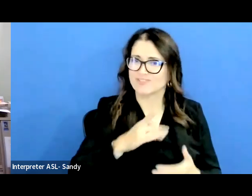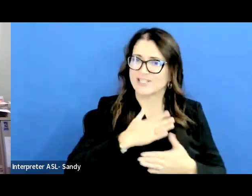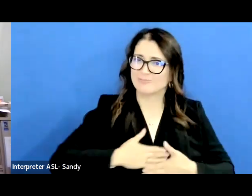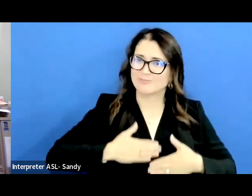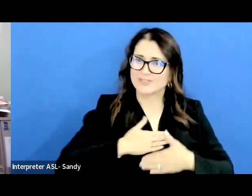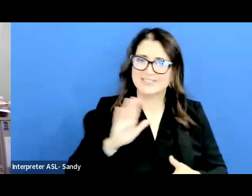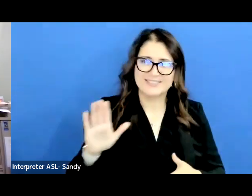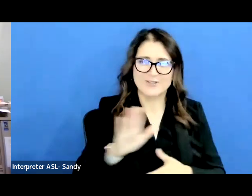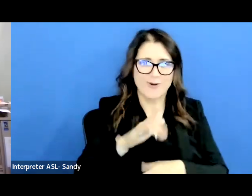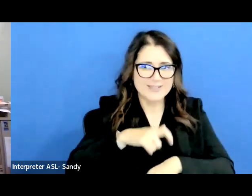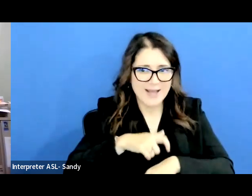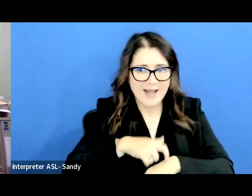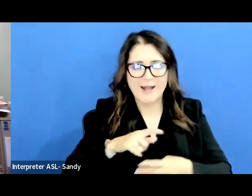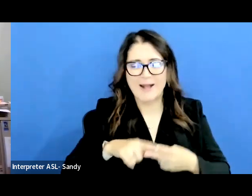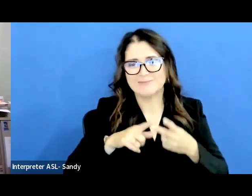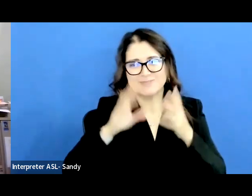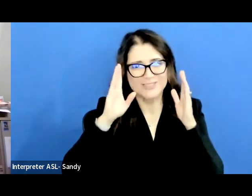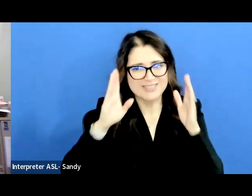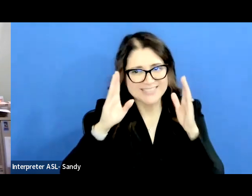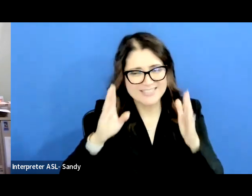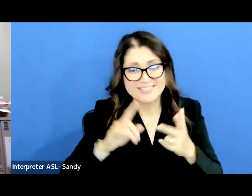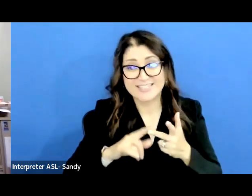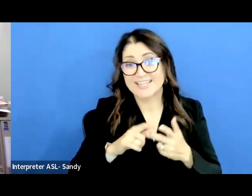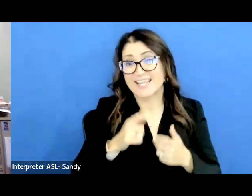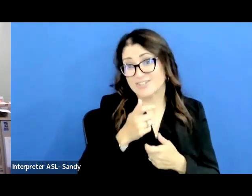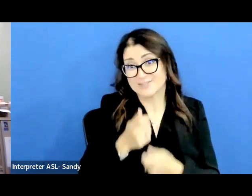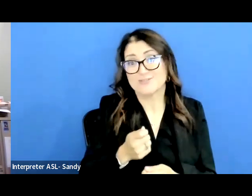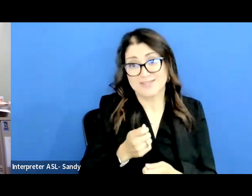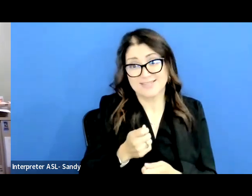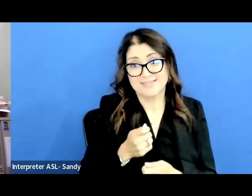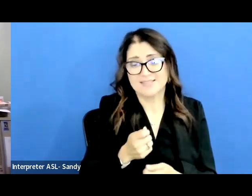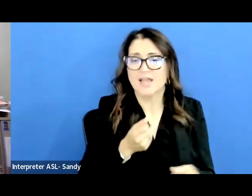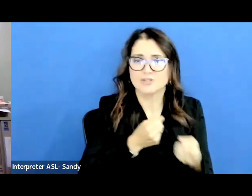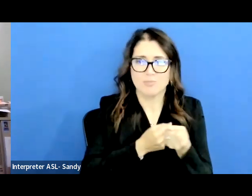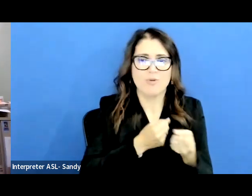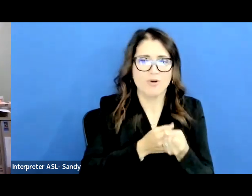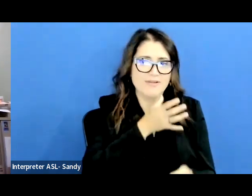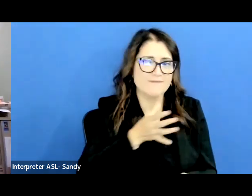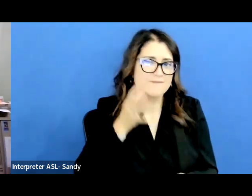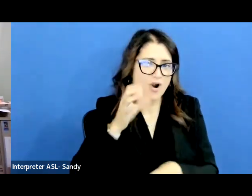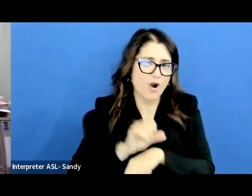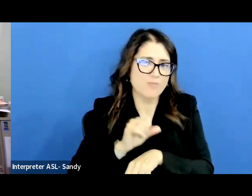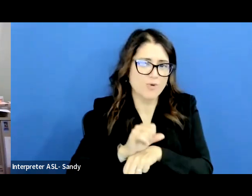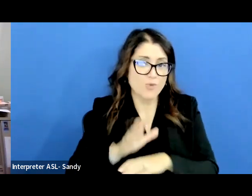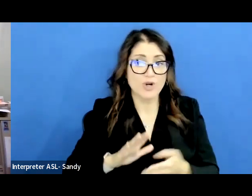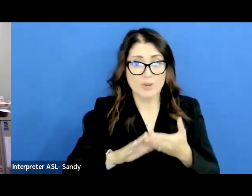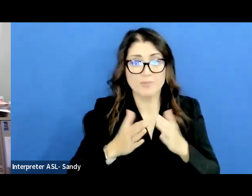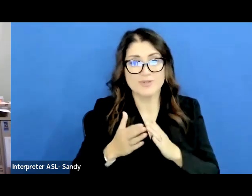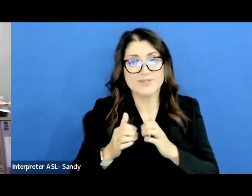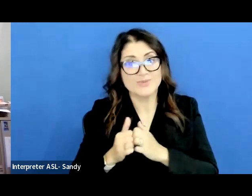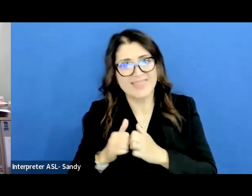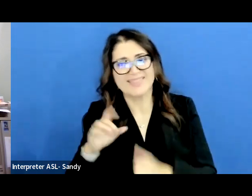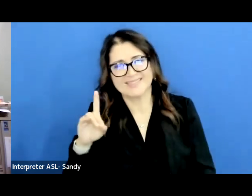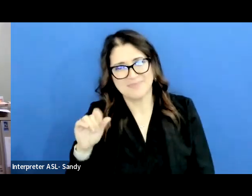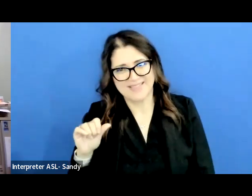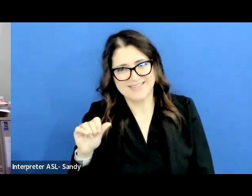your time and your attention and your interest in supporting farm worker communities with disabilities.